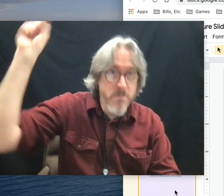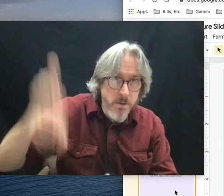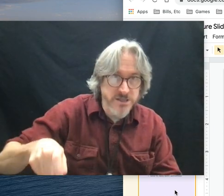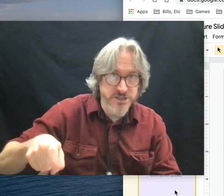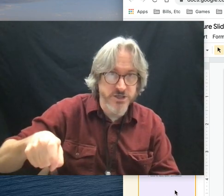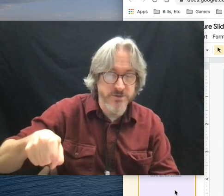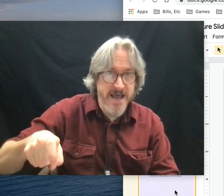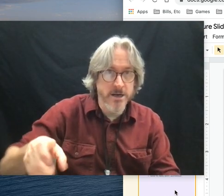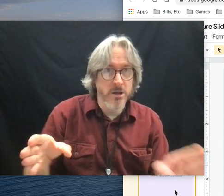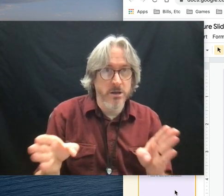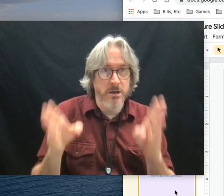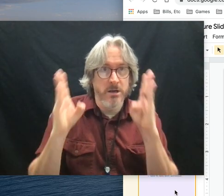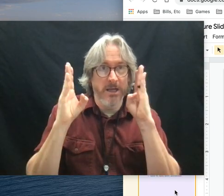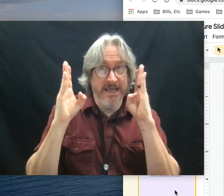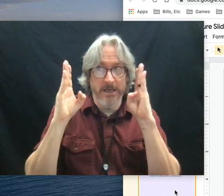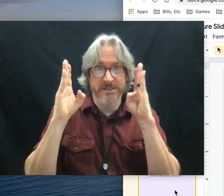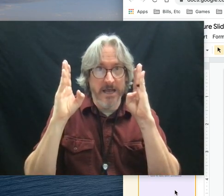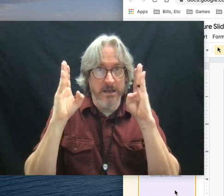You must do that.